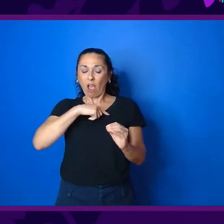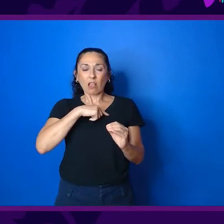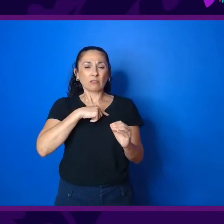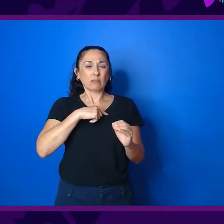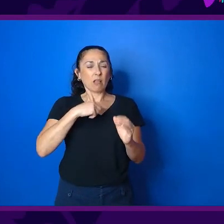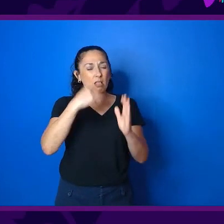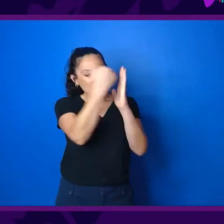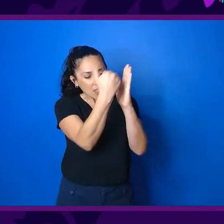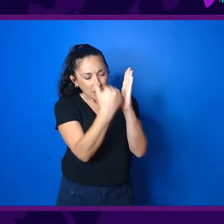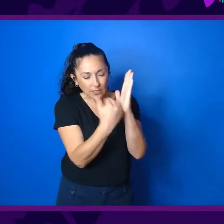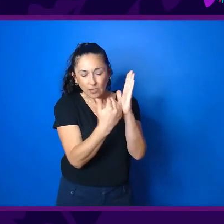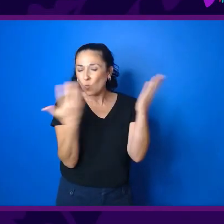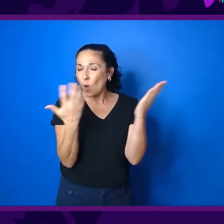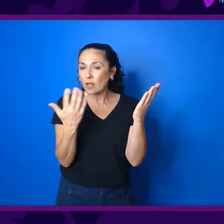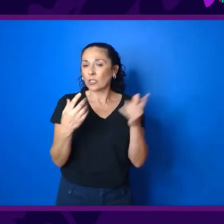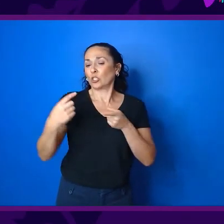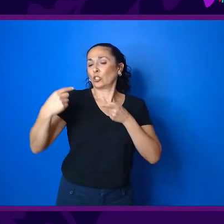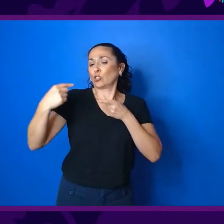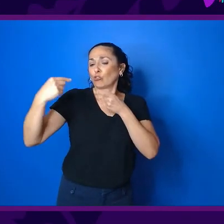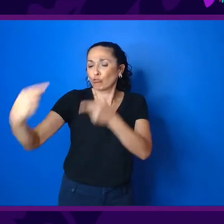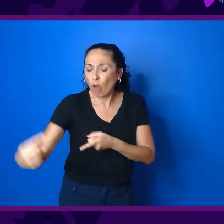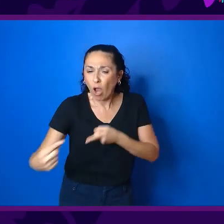waging the struggle in joy.